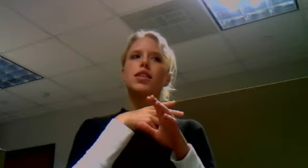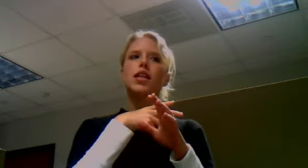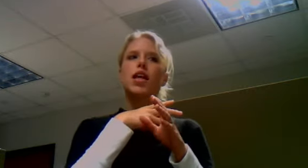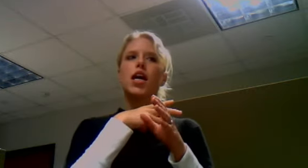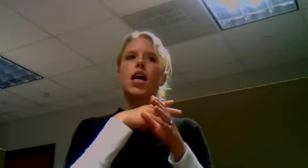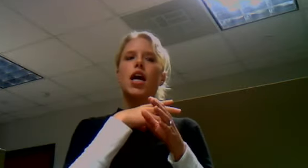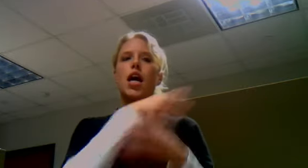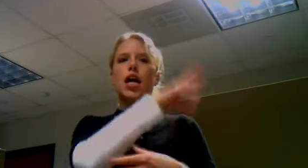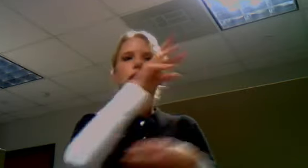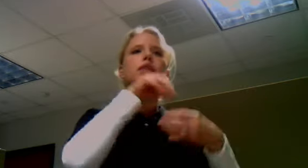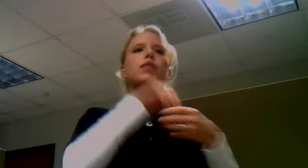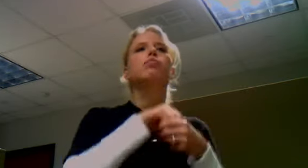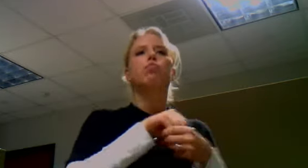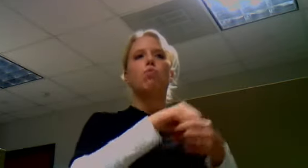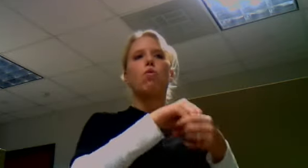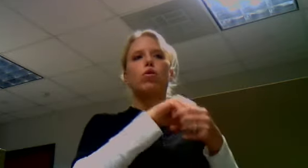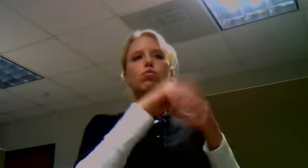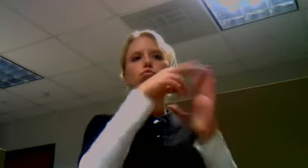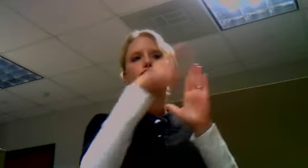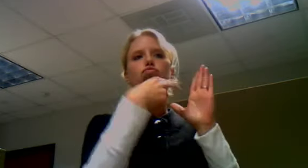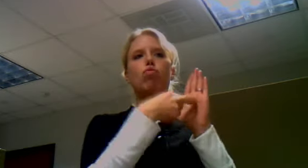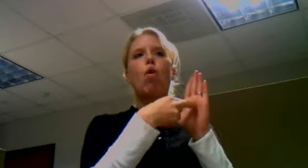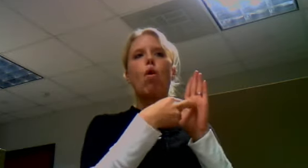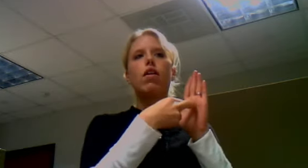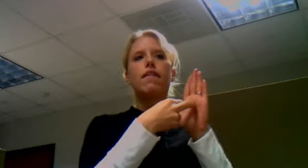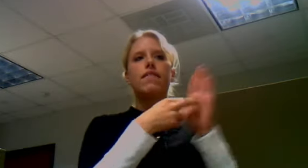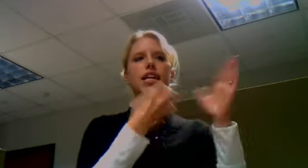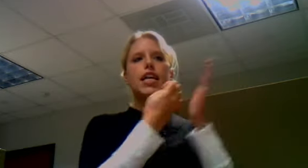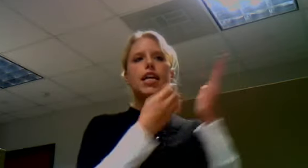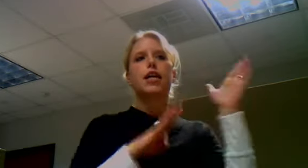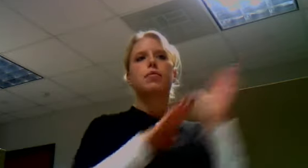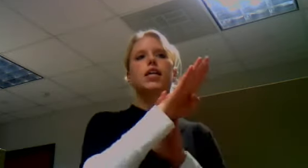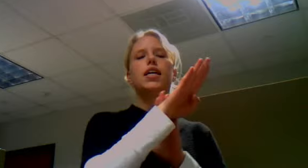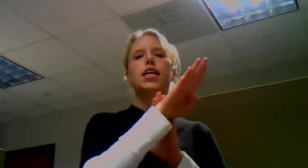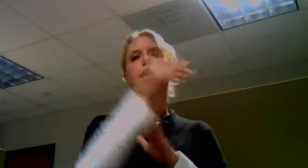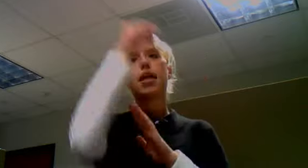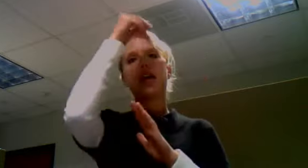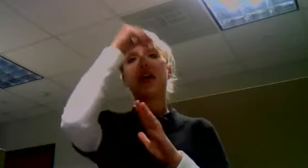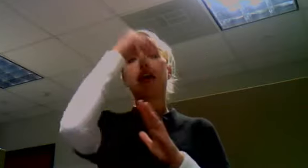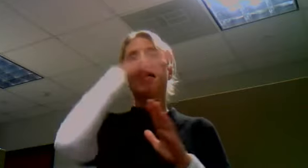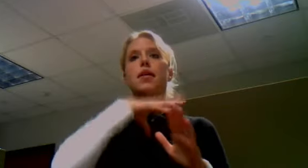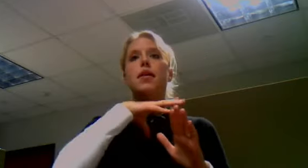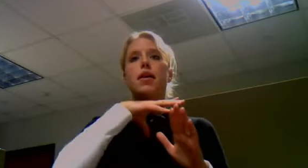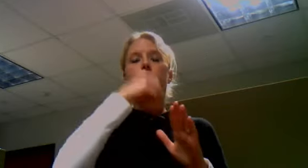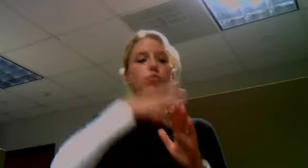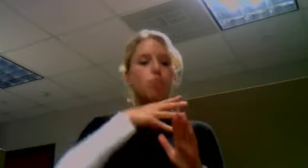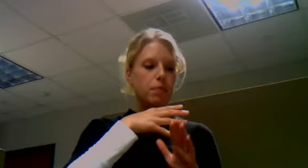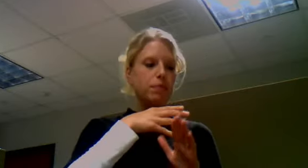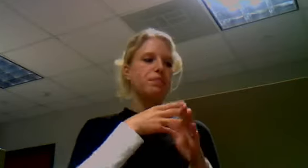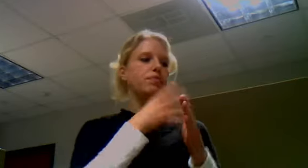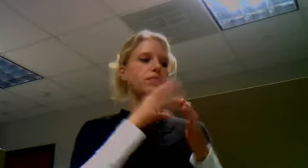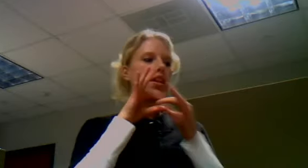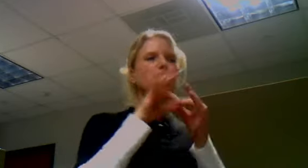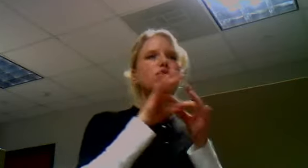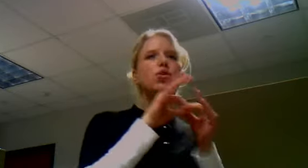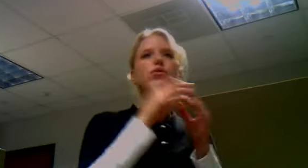hugely important role in terms of economic takeoff, in terms of creating the manufacturing miracle associated with East Asia. India